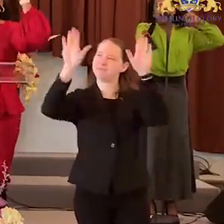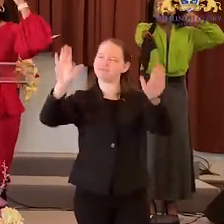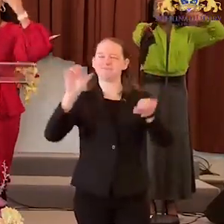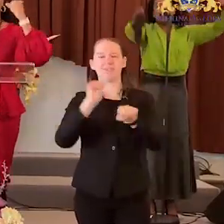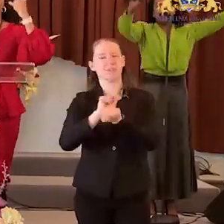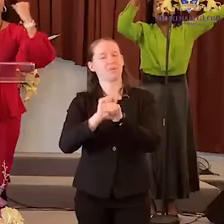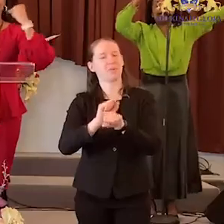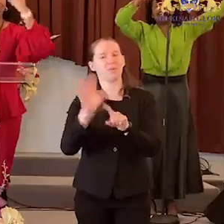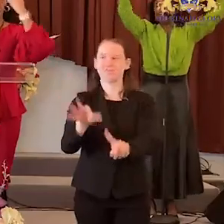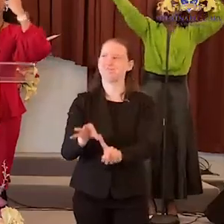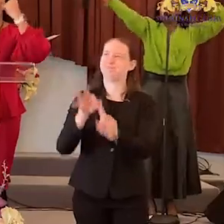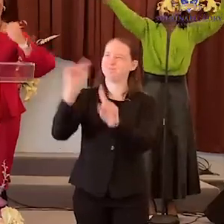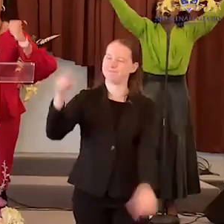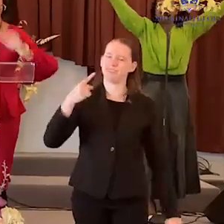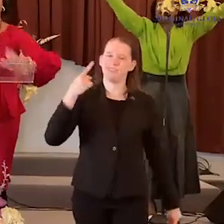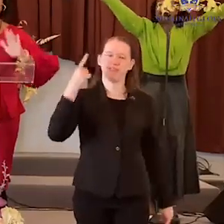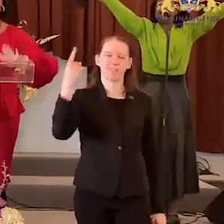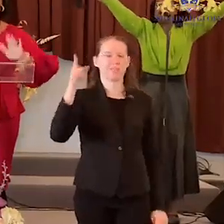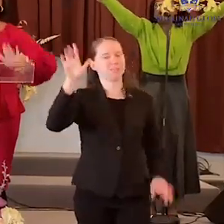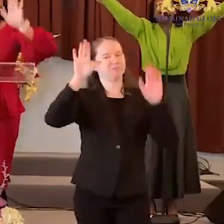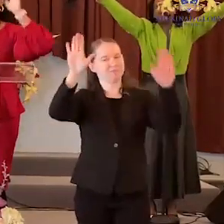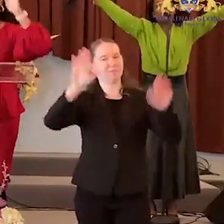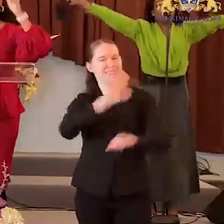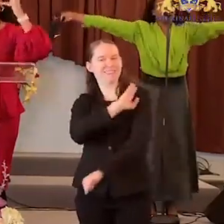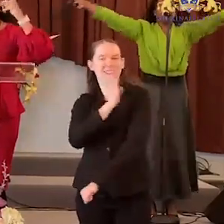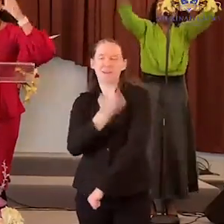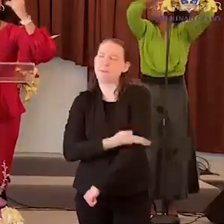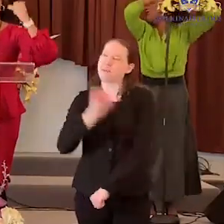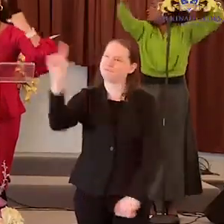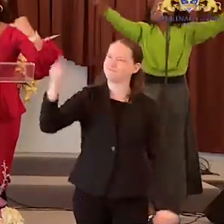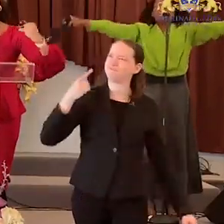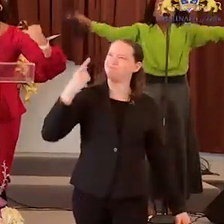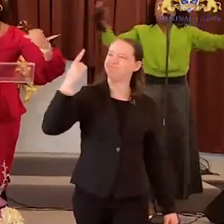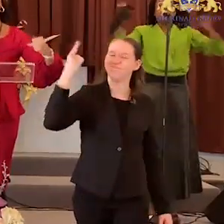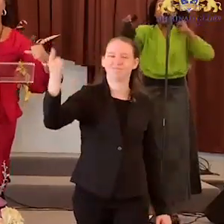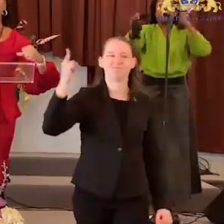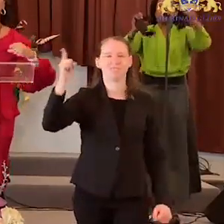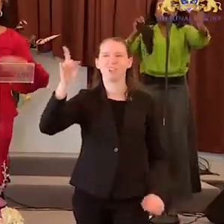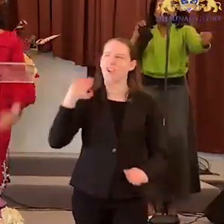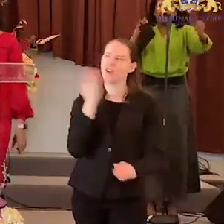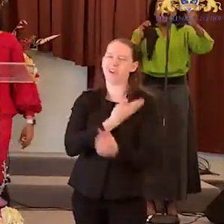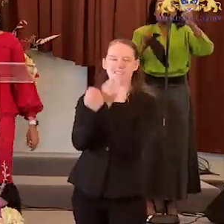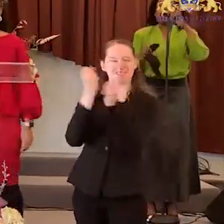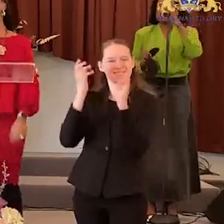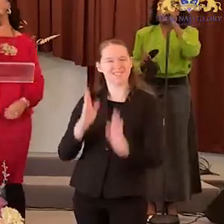Power of our Savior, the wonderful working power of our God.